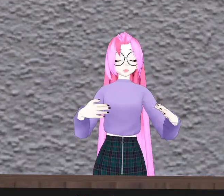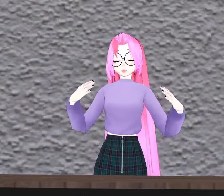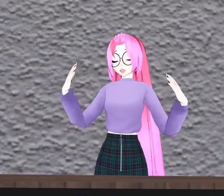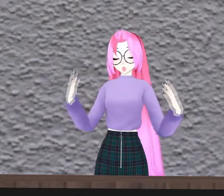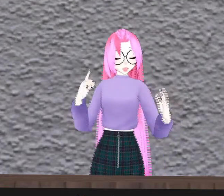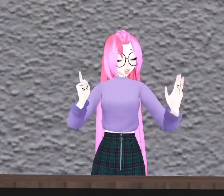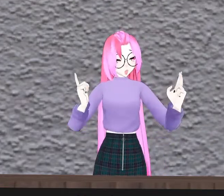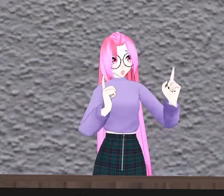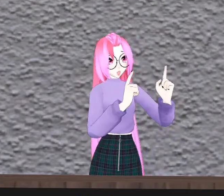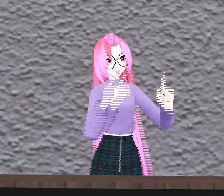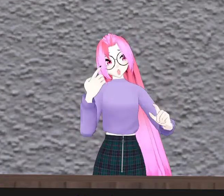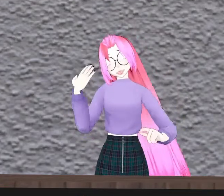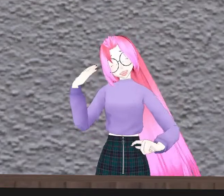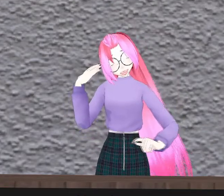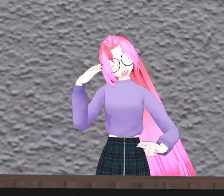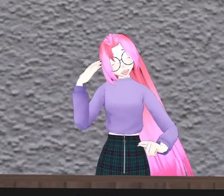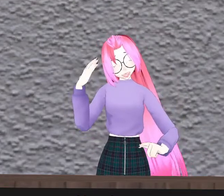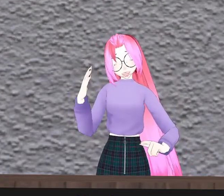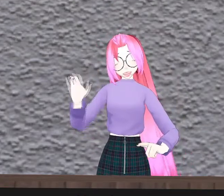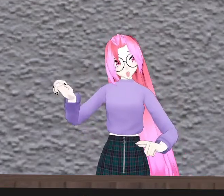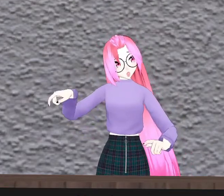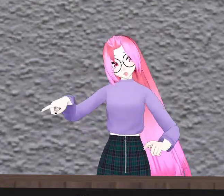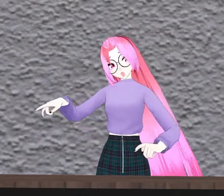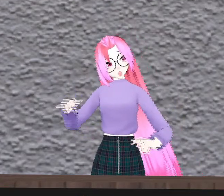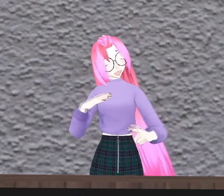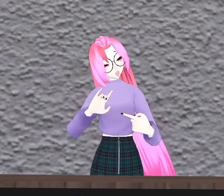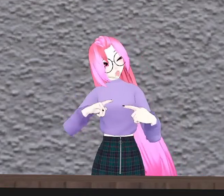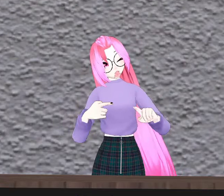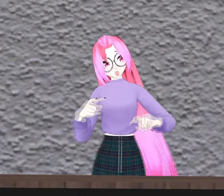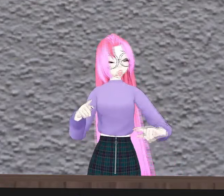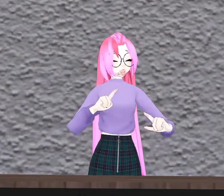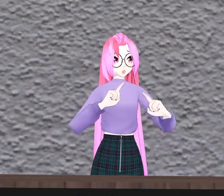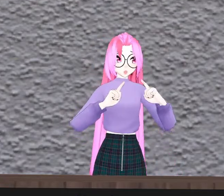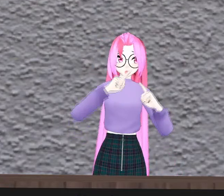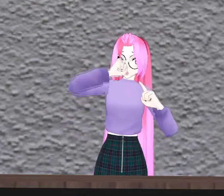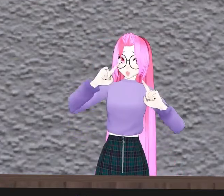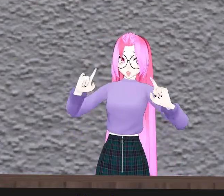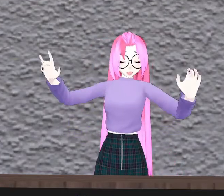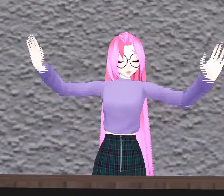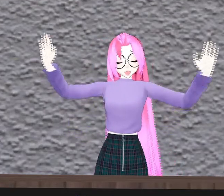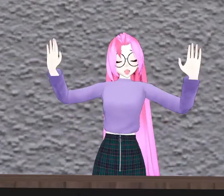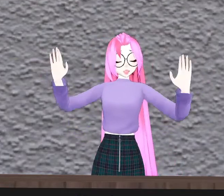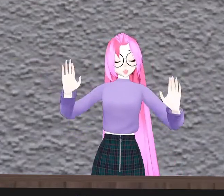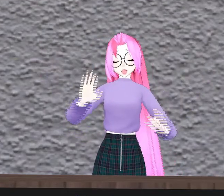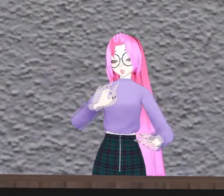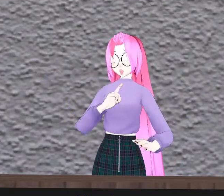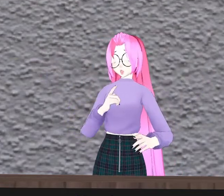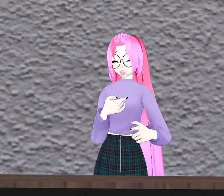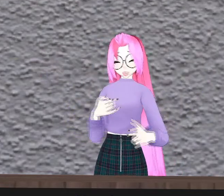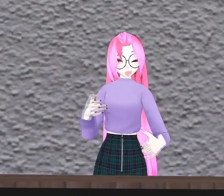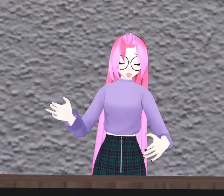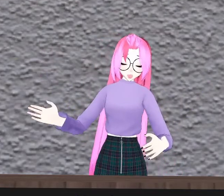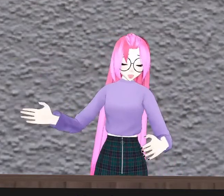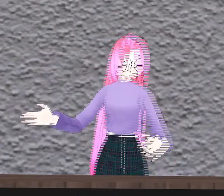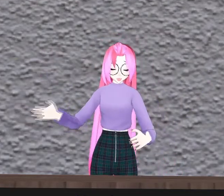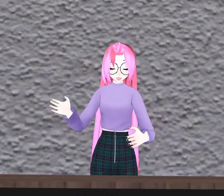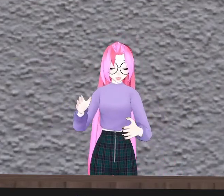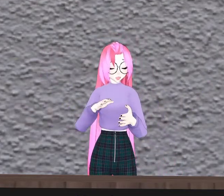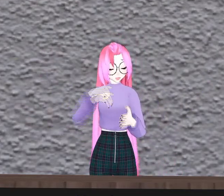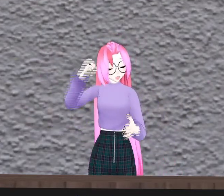He comes in that room and you know he's there because Omar, my friend, he is just a bundle of joy, right? So Omar, if he had been